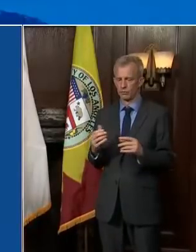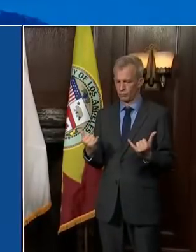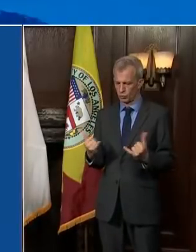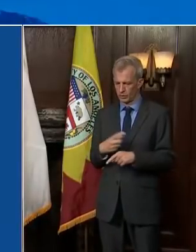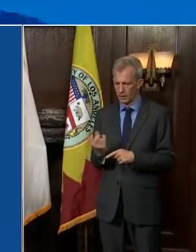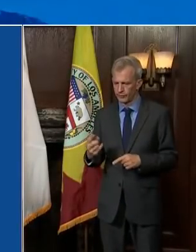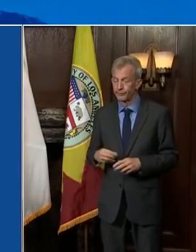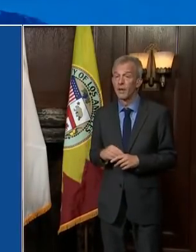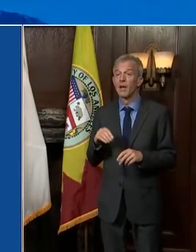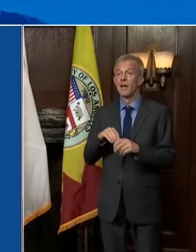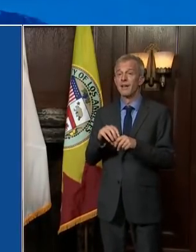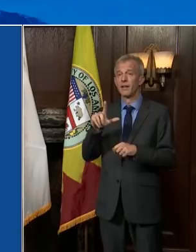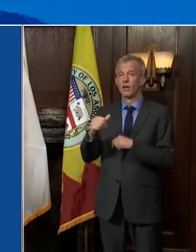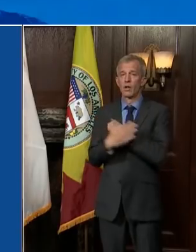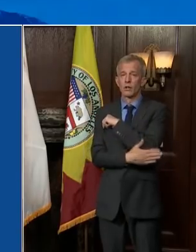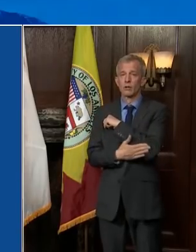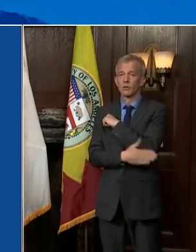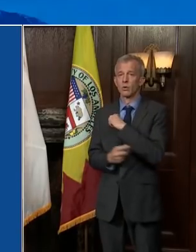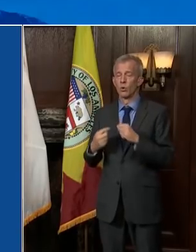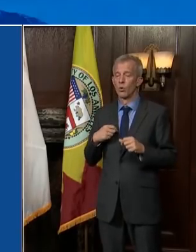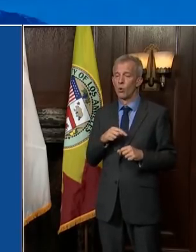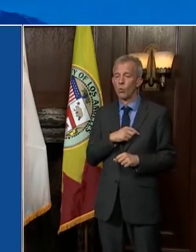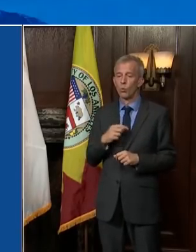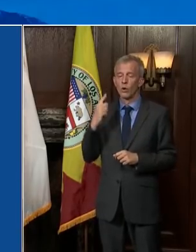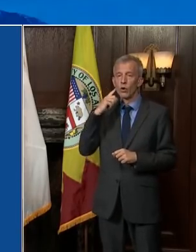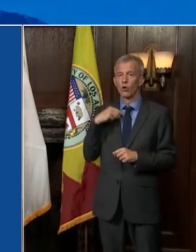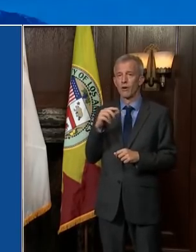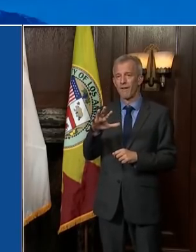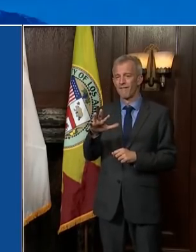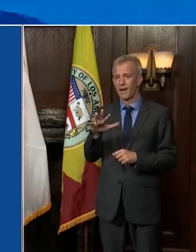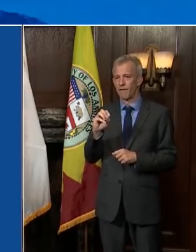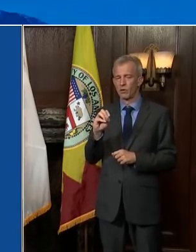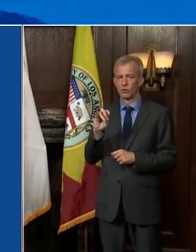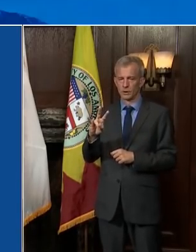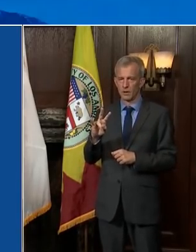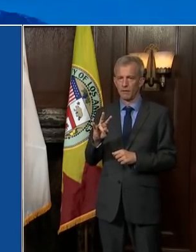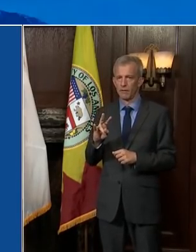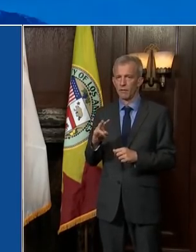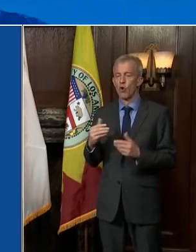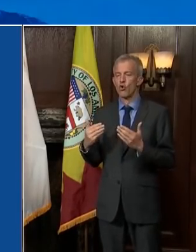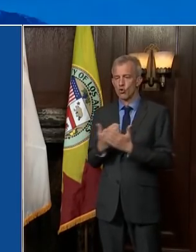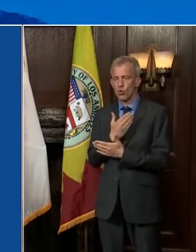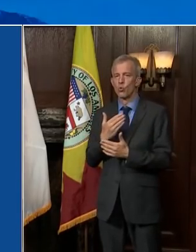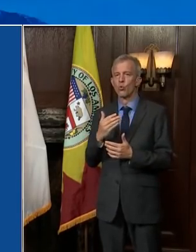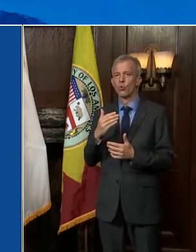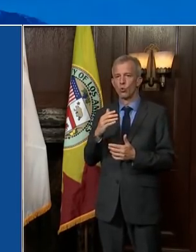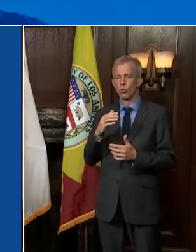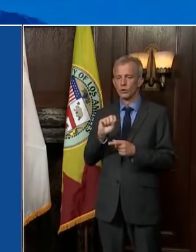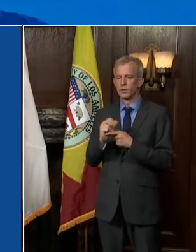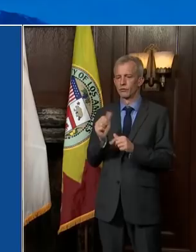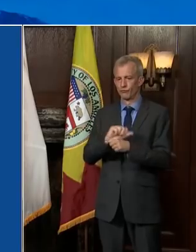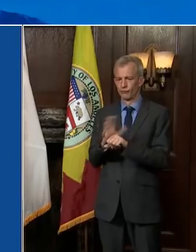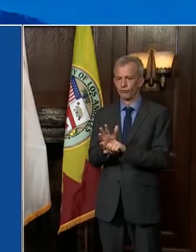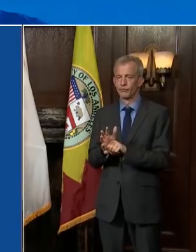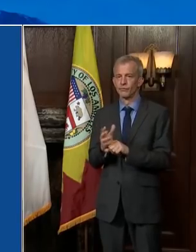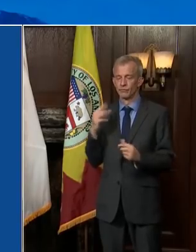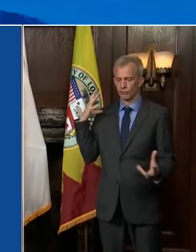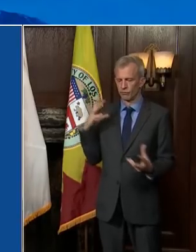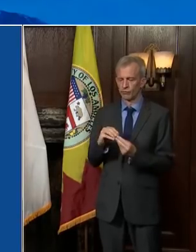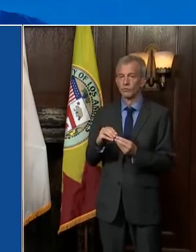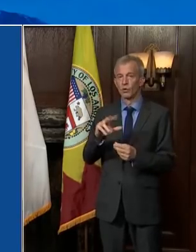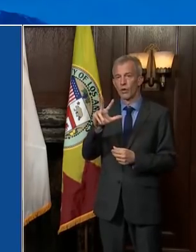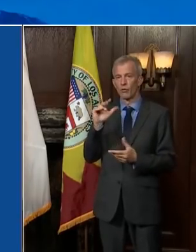we heard there were 507 new confirmed cases of COVID-19, bringing the total number of cases to